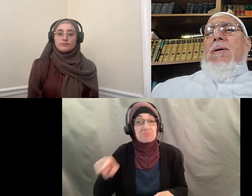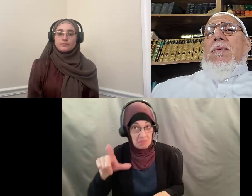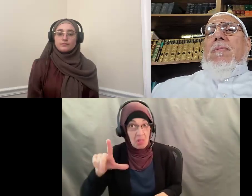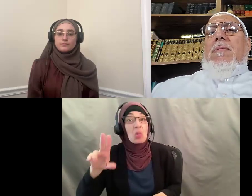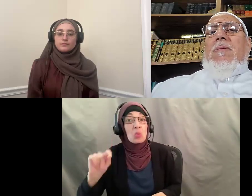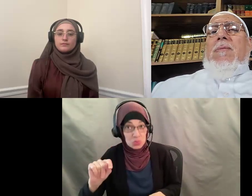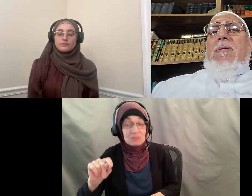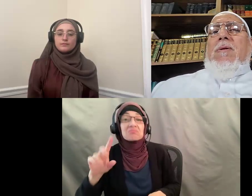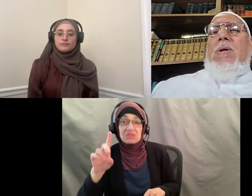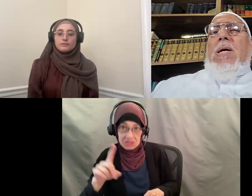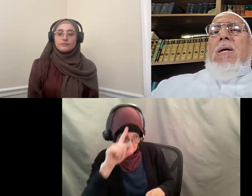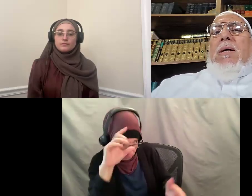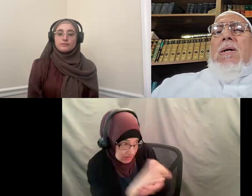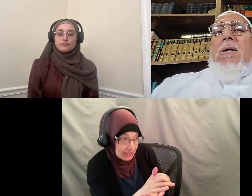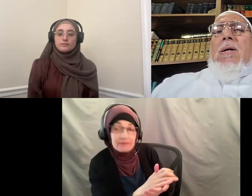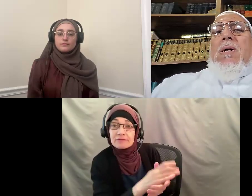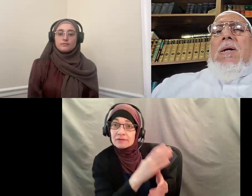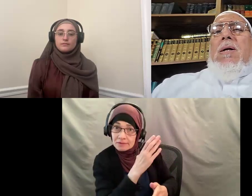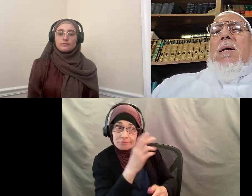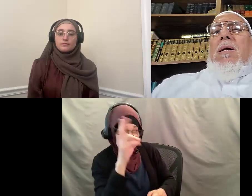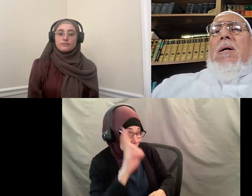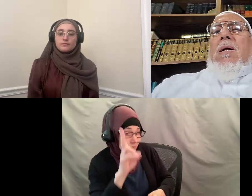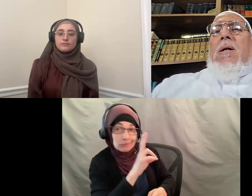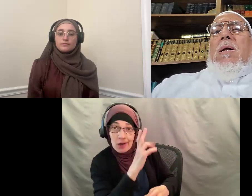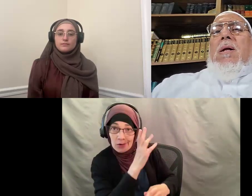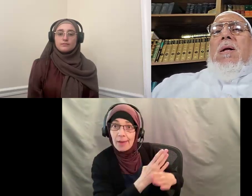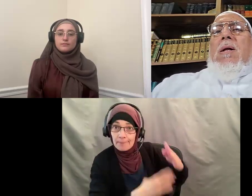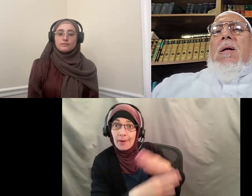community. Okay?